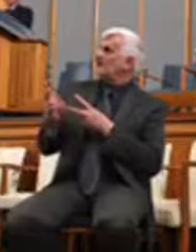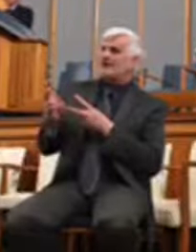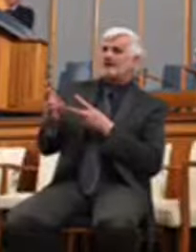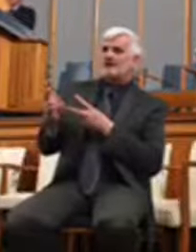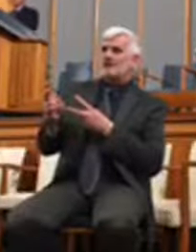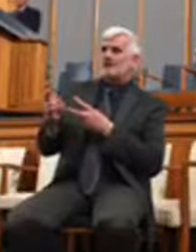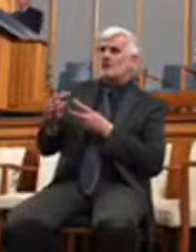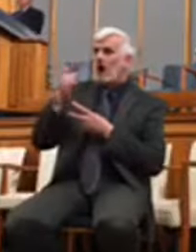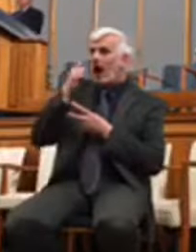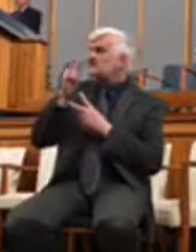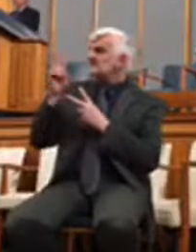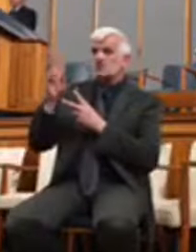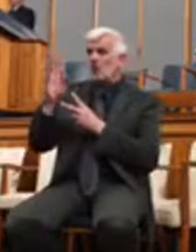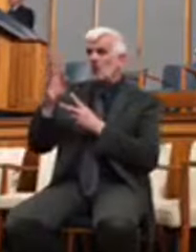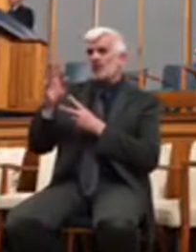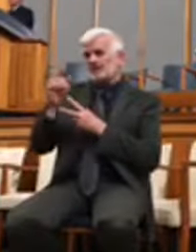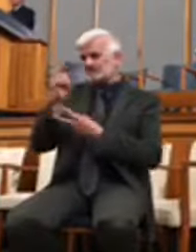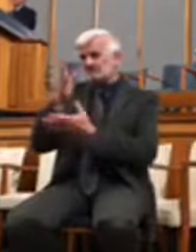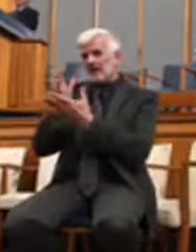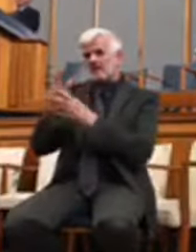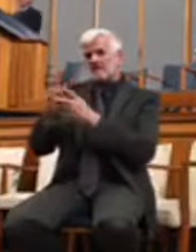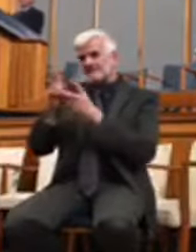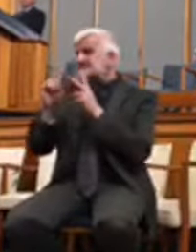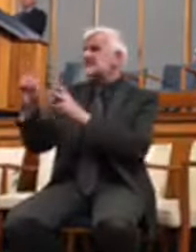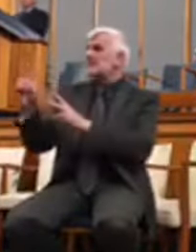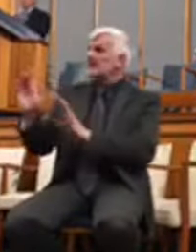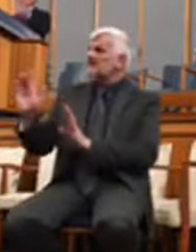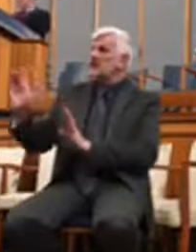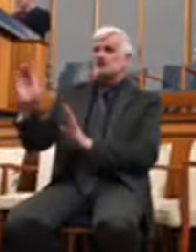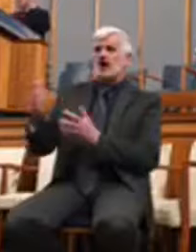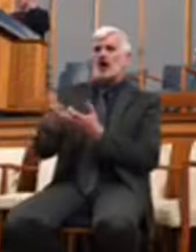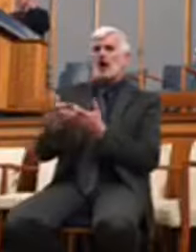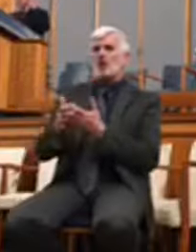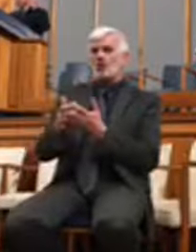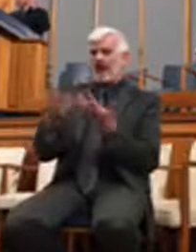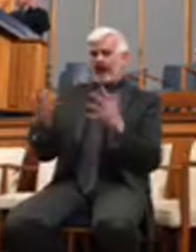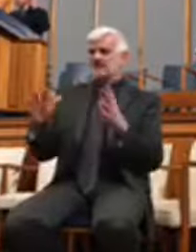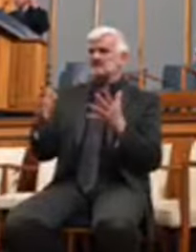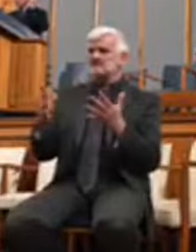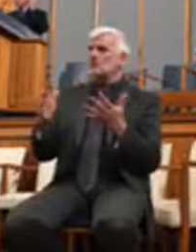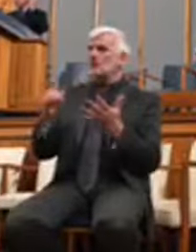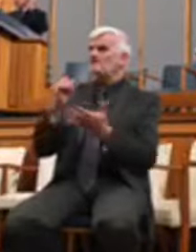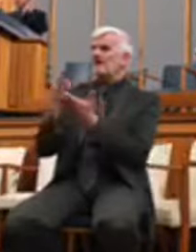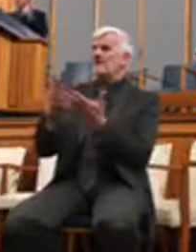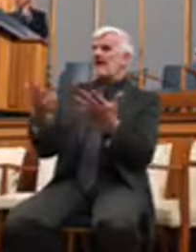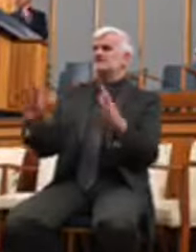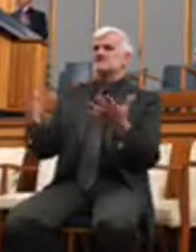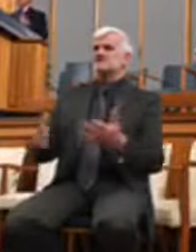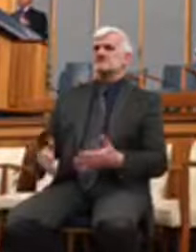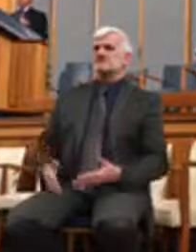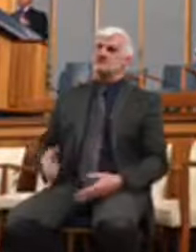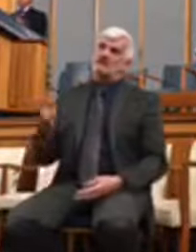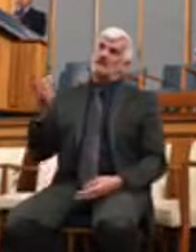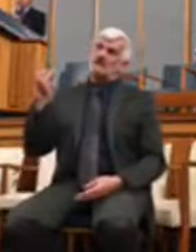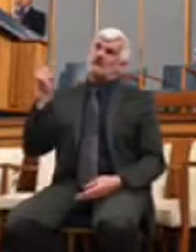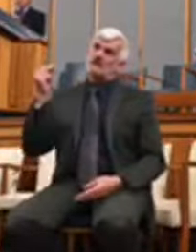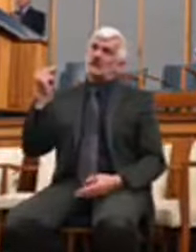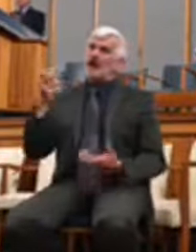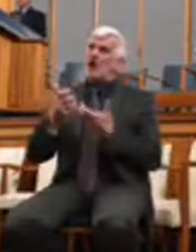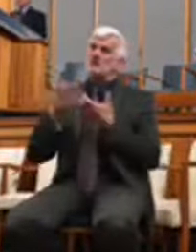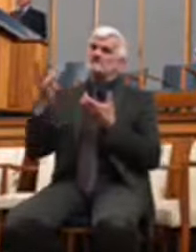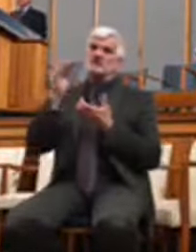with the eyes of faith, I can touch him with the hands of faith, I can hear him with the spiritual ears. How